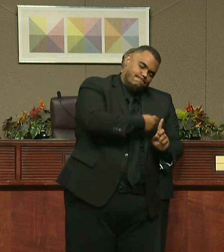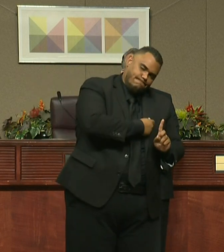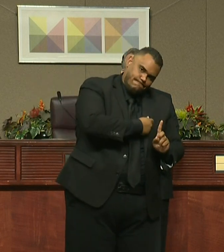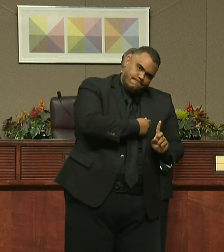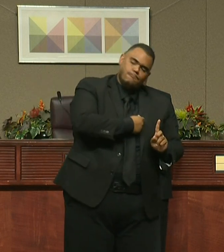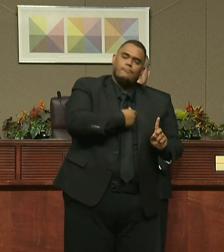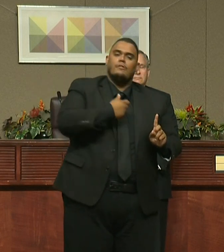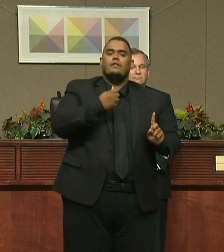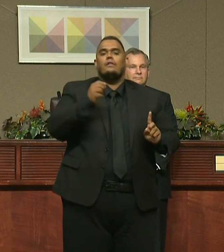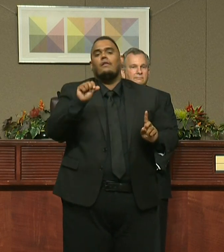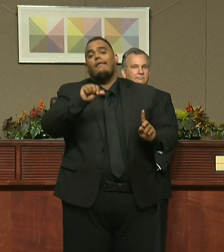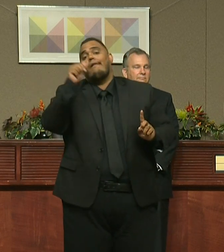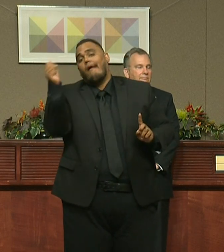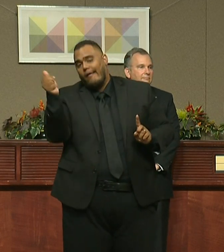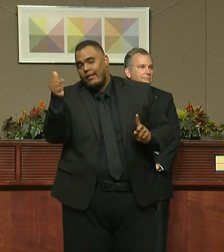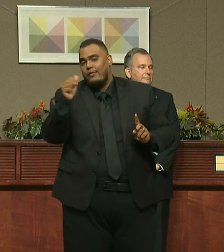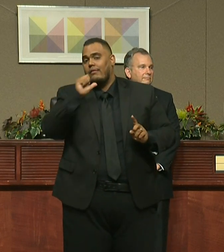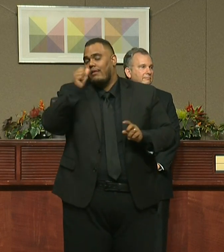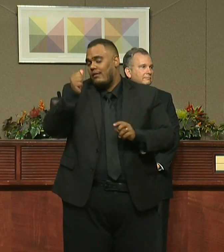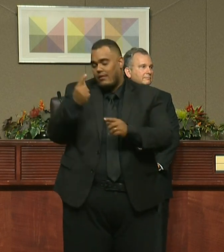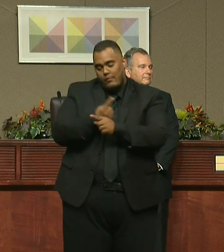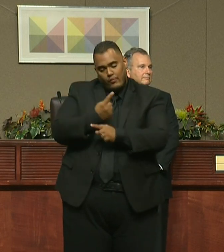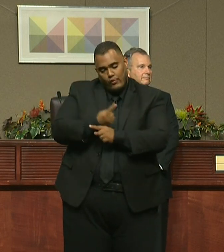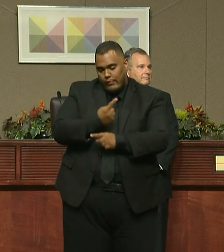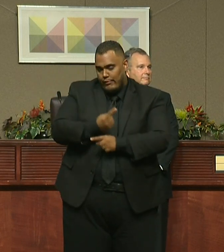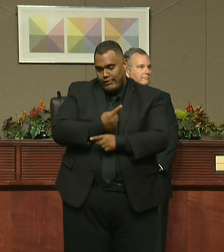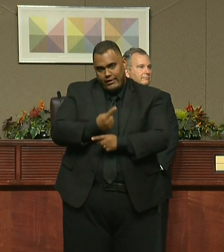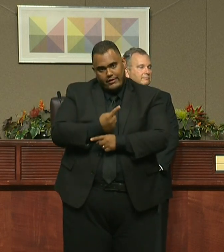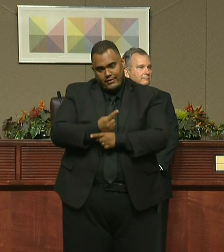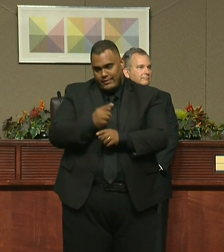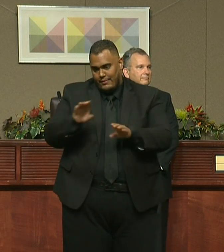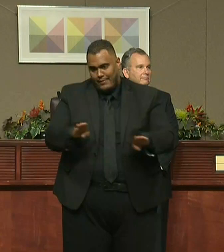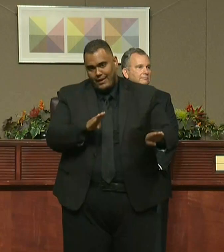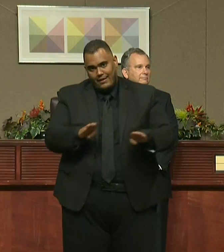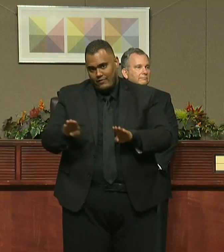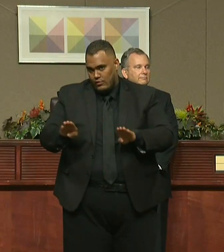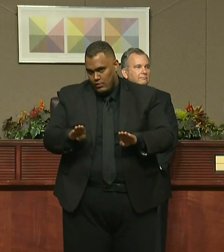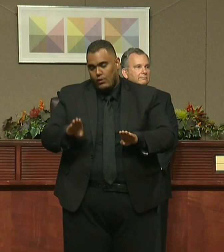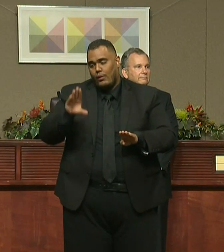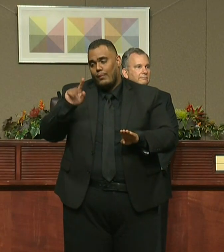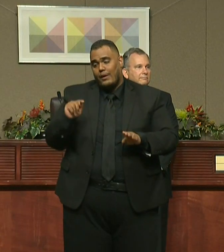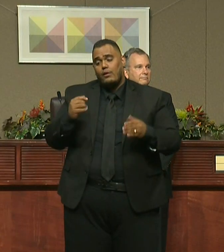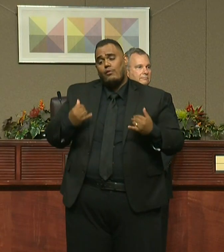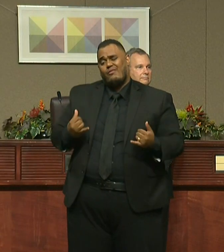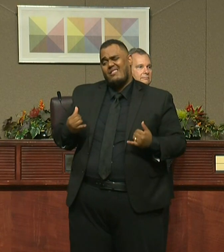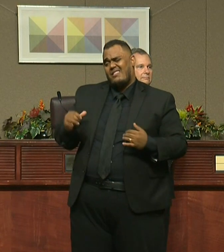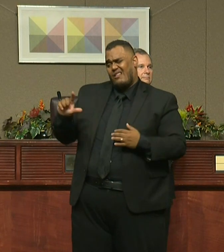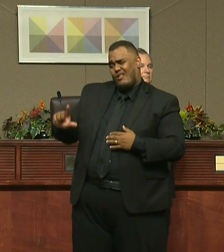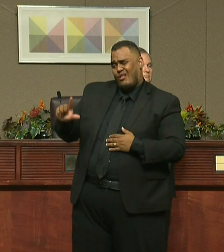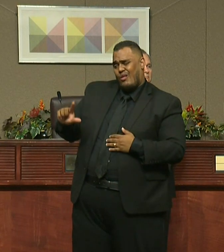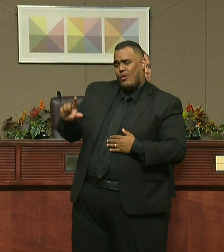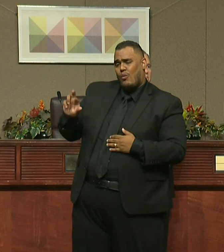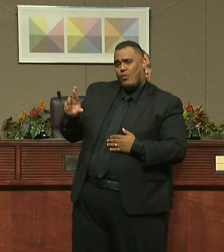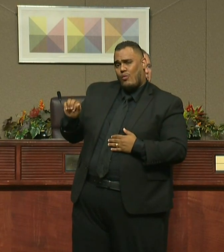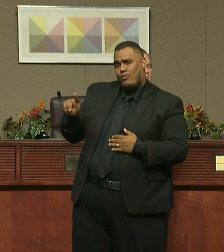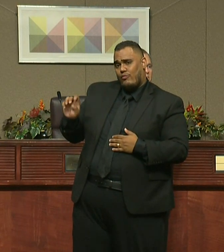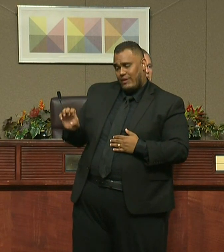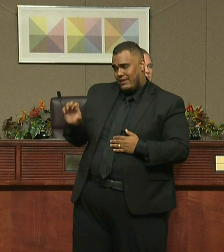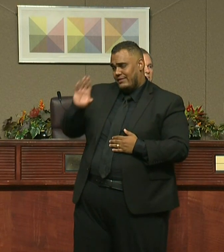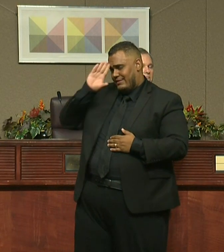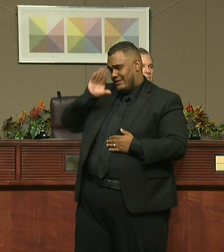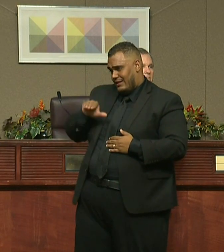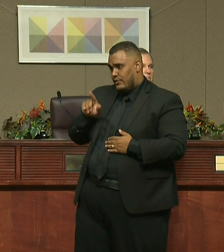inappropriate conduct, I believe that it is at a relatively low rate. Mayor Dyer, I know he's